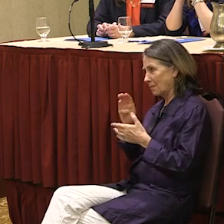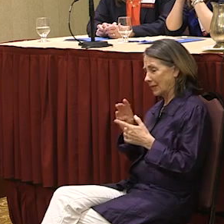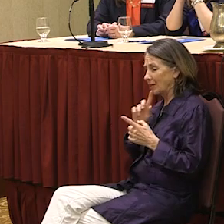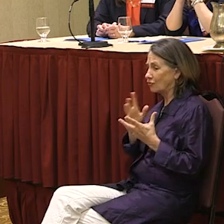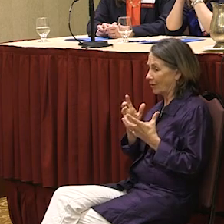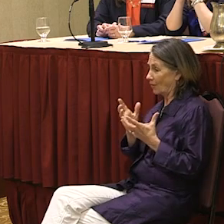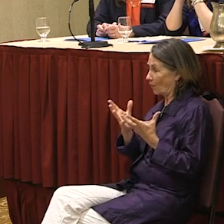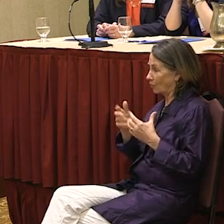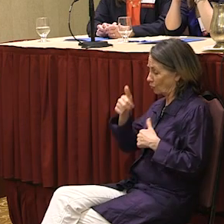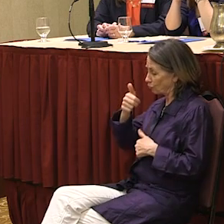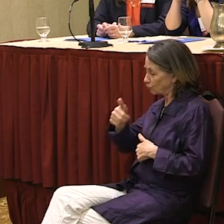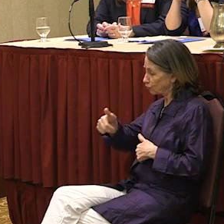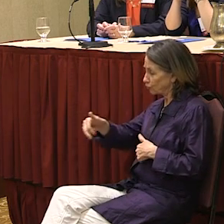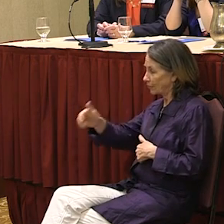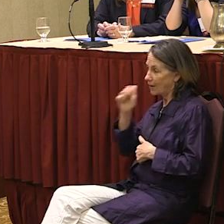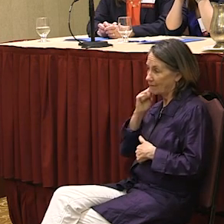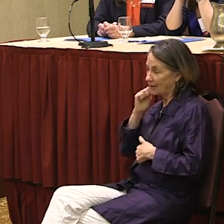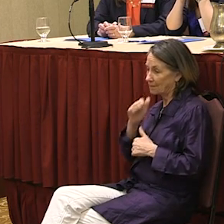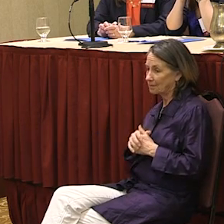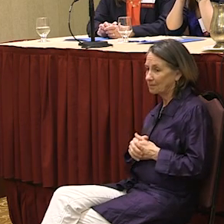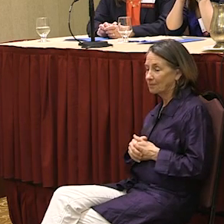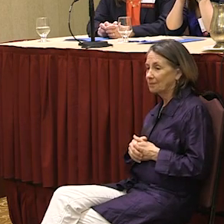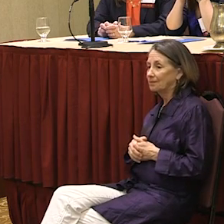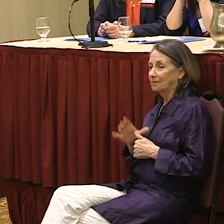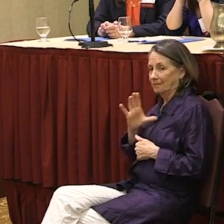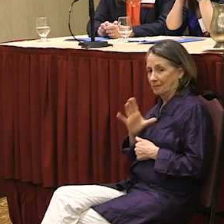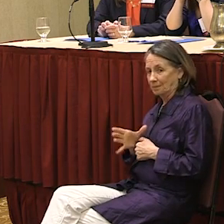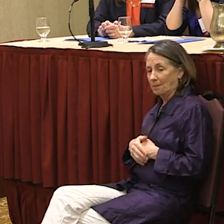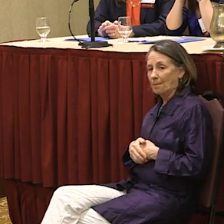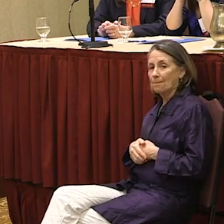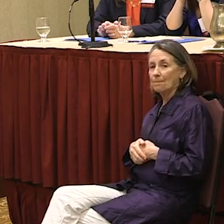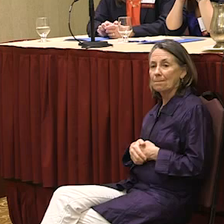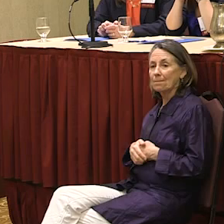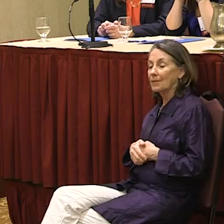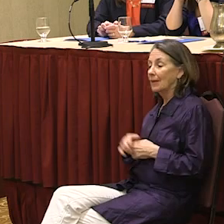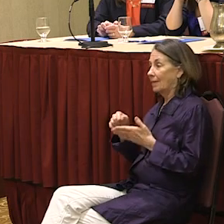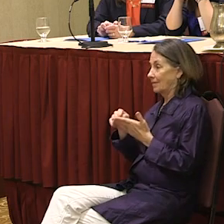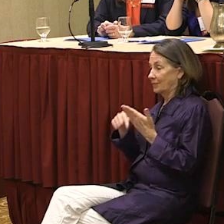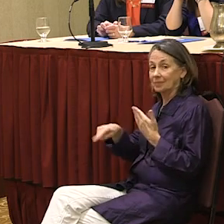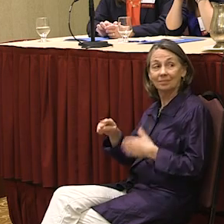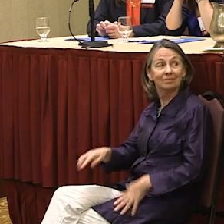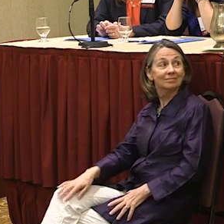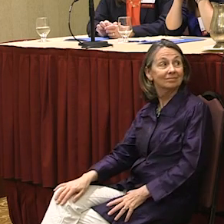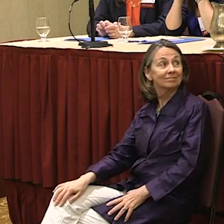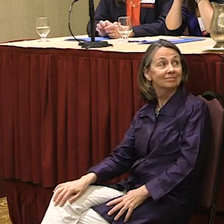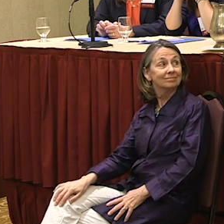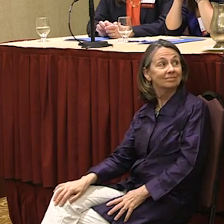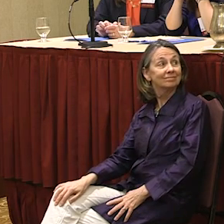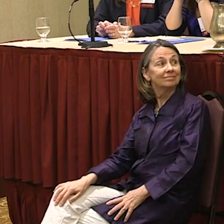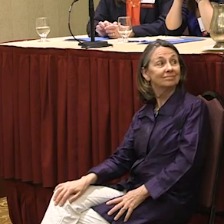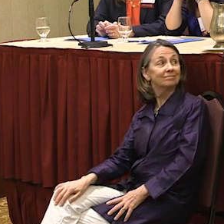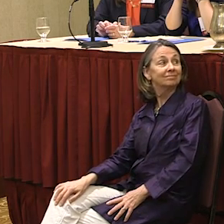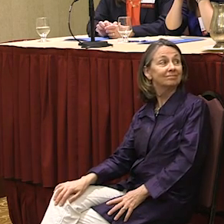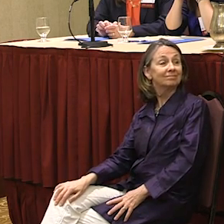wanted to complete that action plan for the week. So the following week, Bob came back on